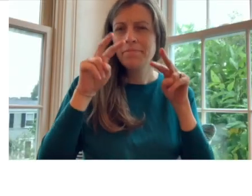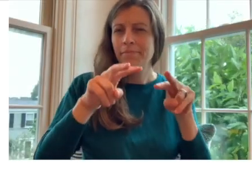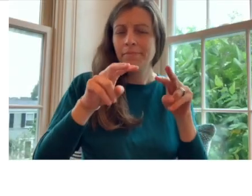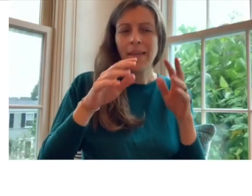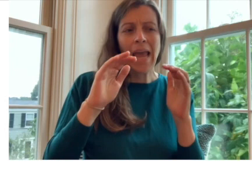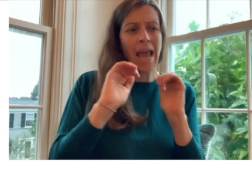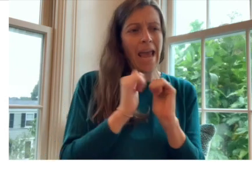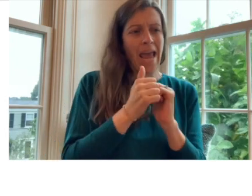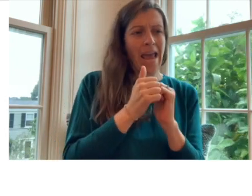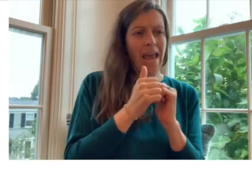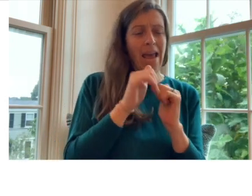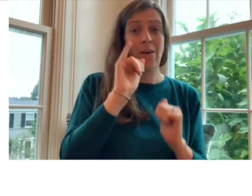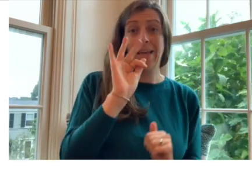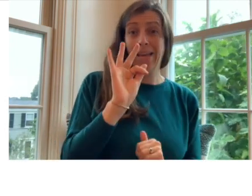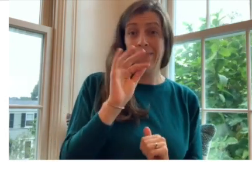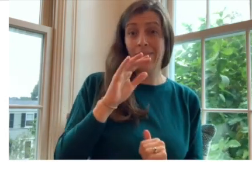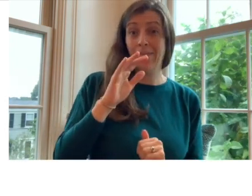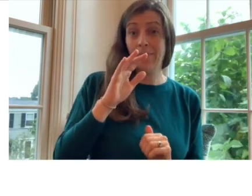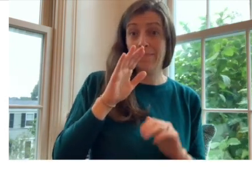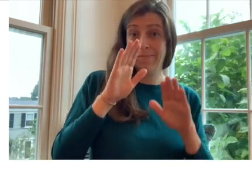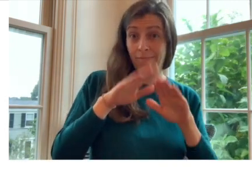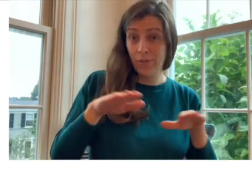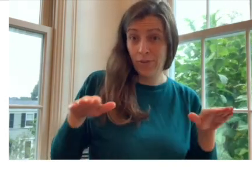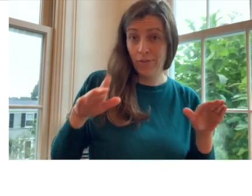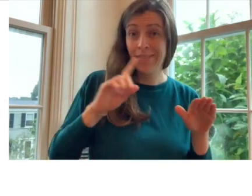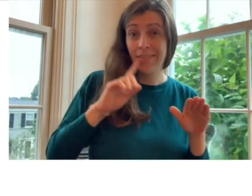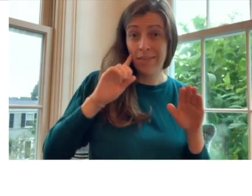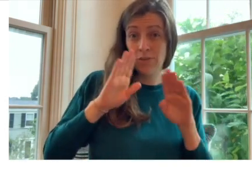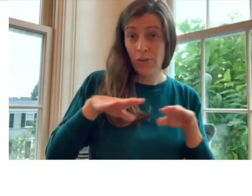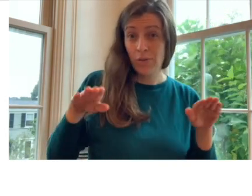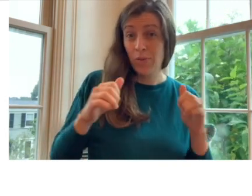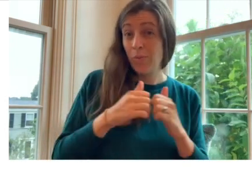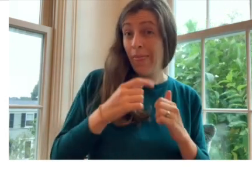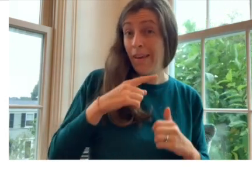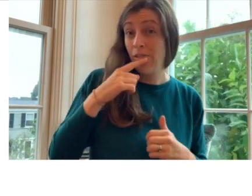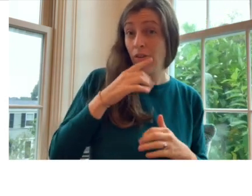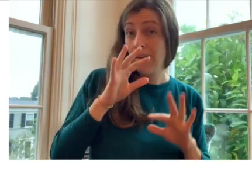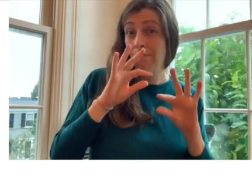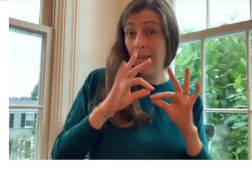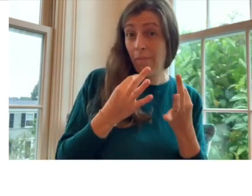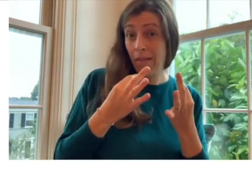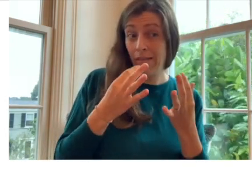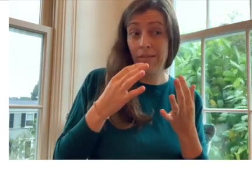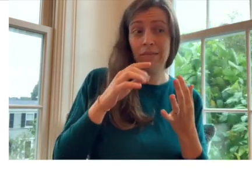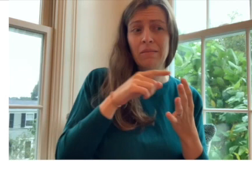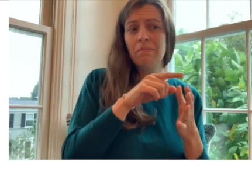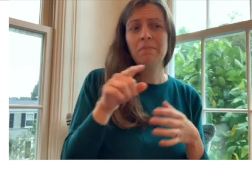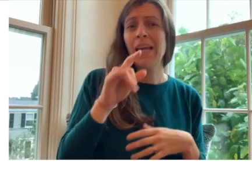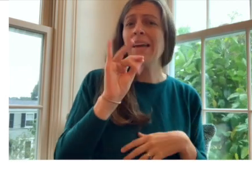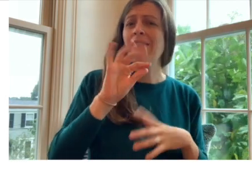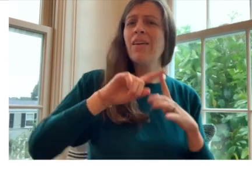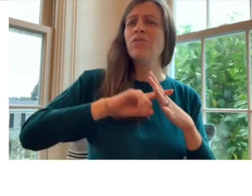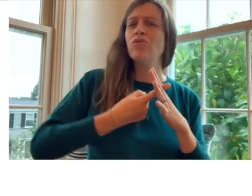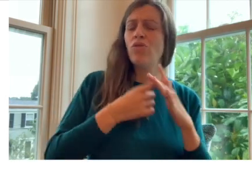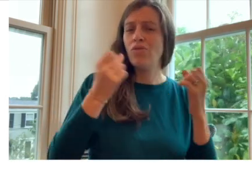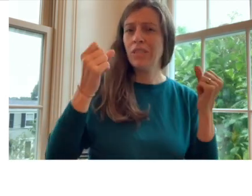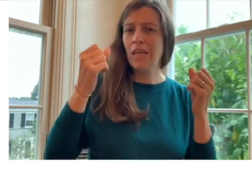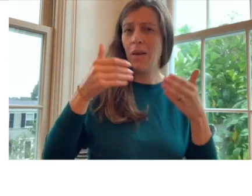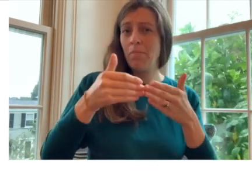The second new result addresses the question, what happens when hearing families begin to use ASL with their